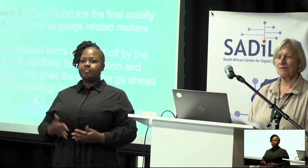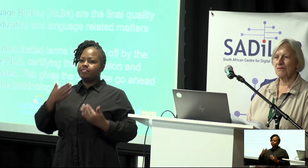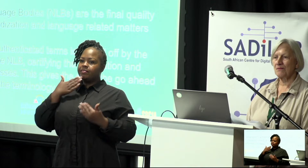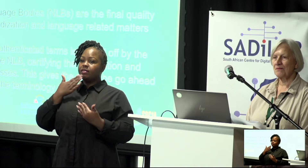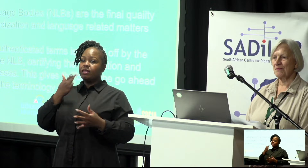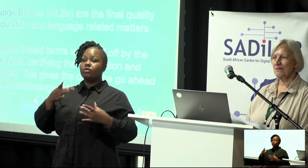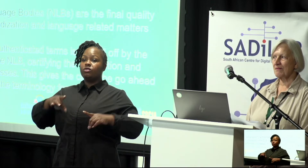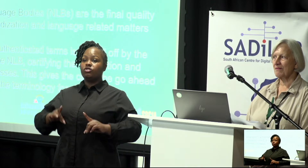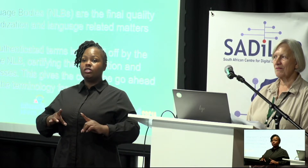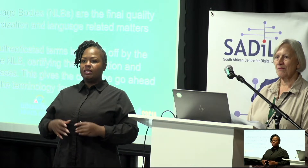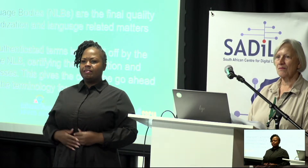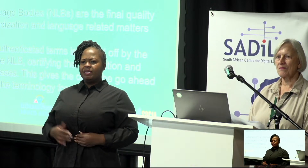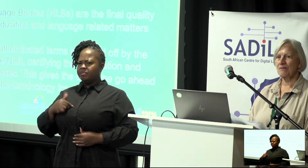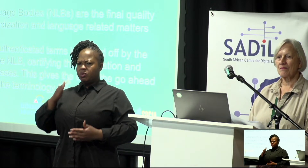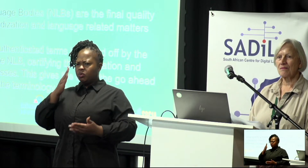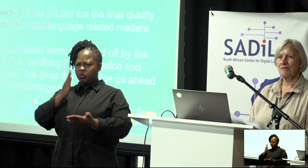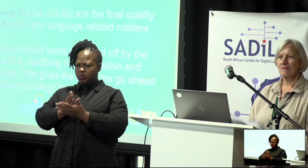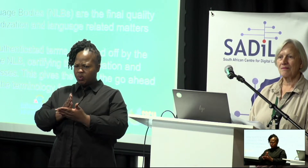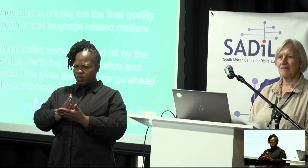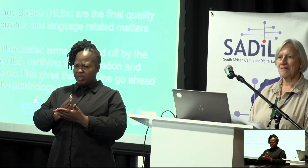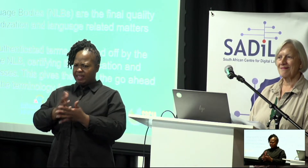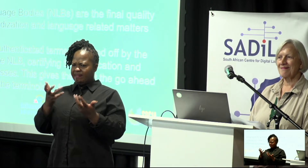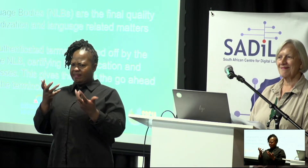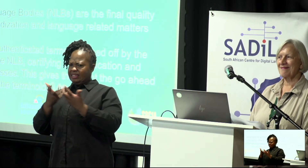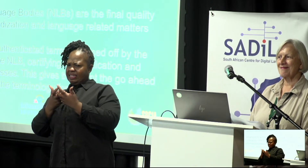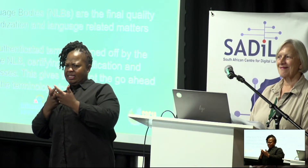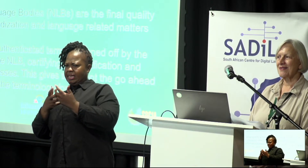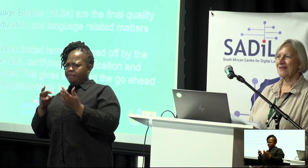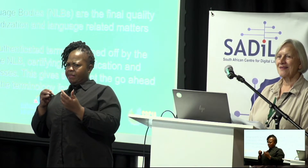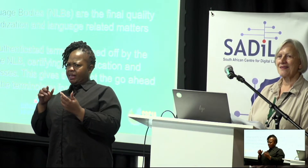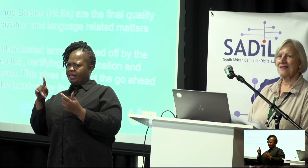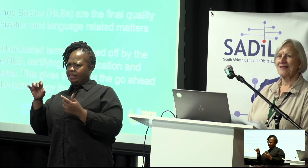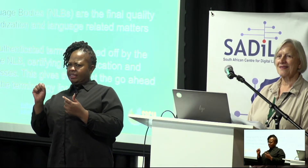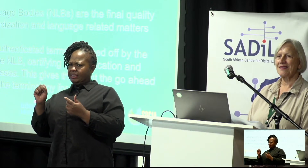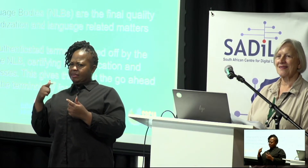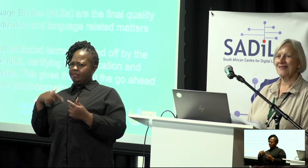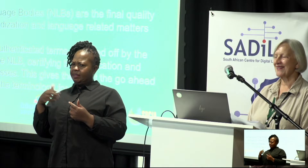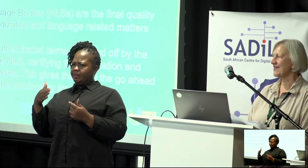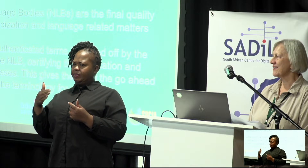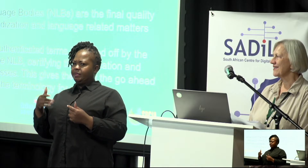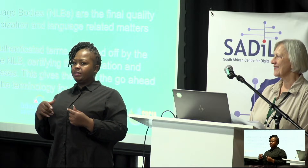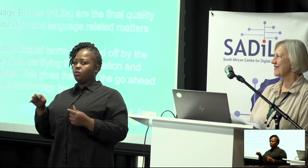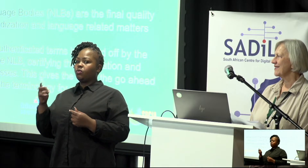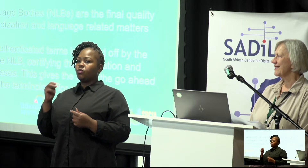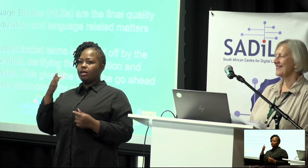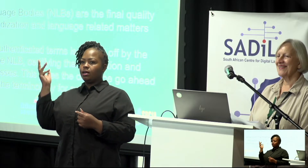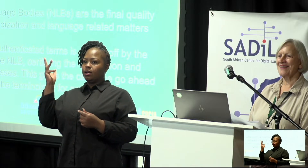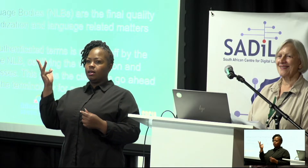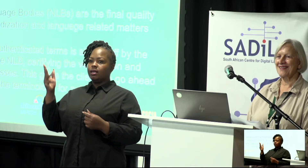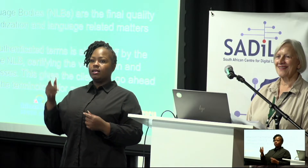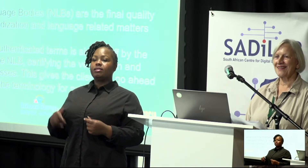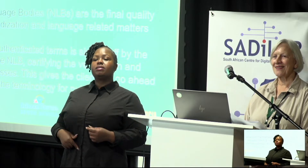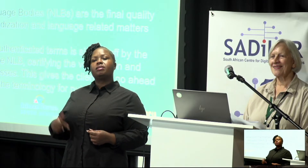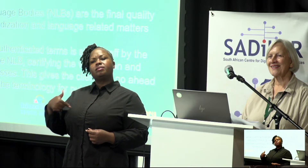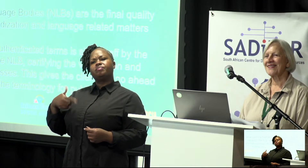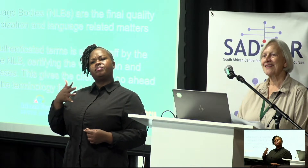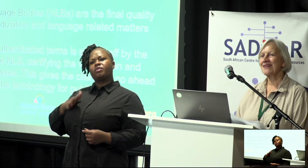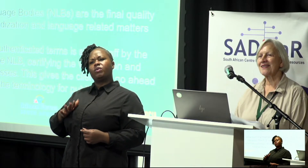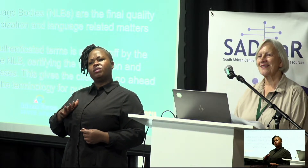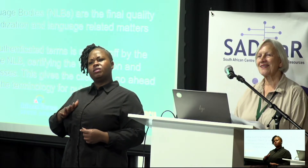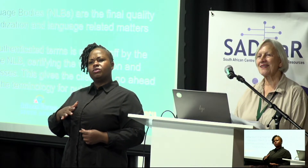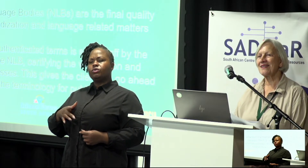Thank you, Chair. But I'm not sure if I'm going to be relevant to Marlies because I wasn't here when Marlies spoke, because I just wanted